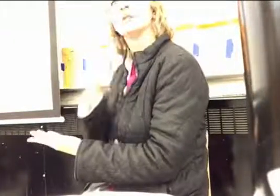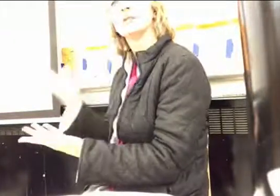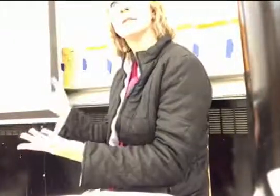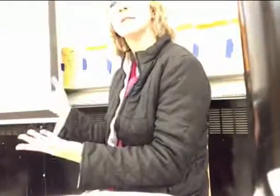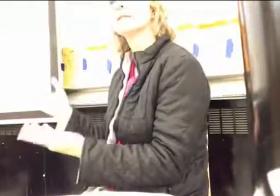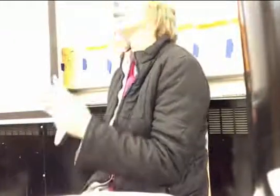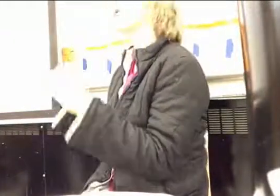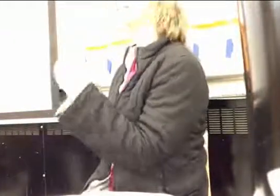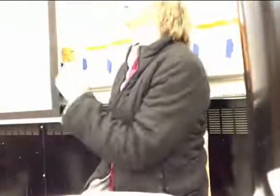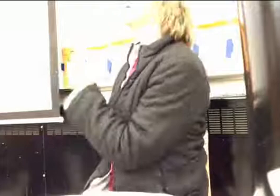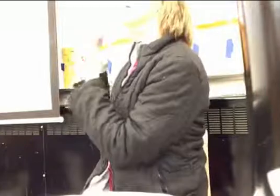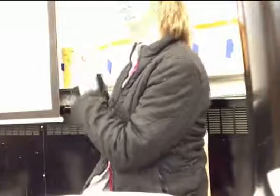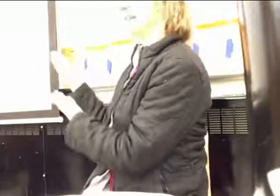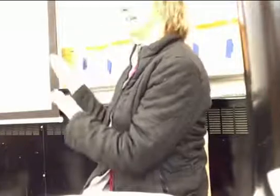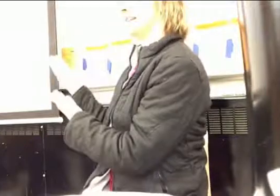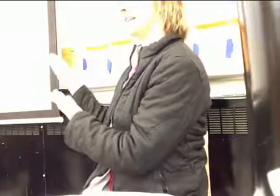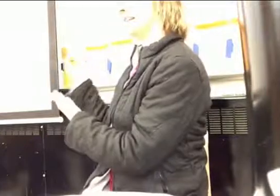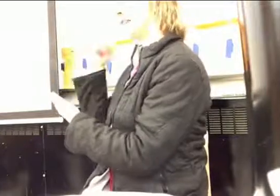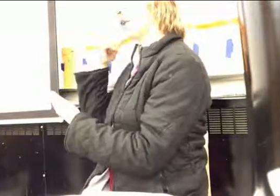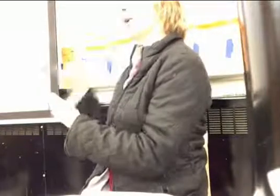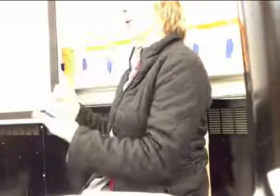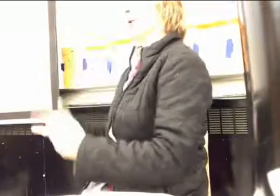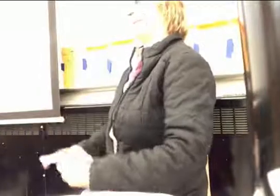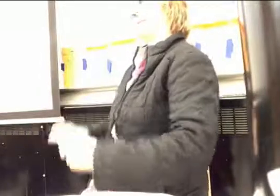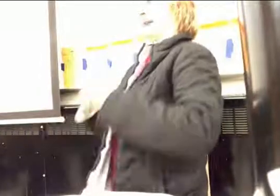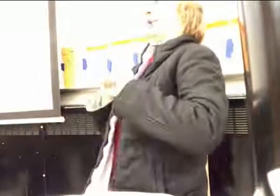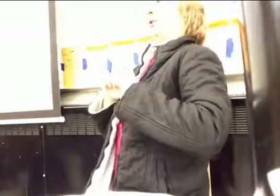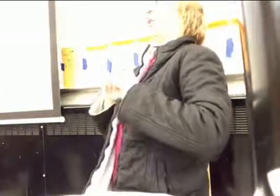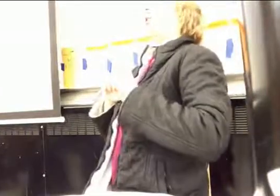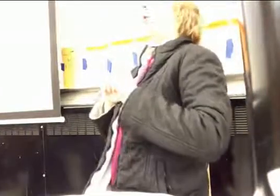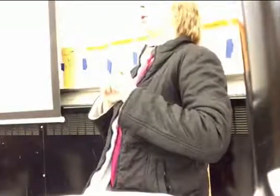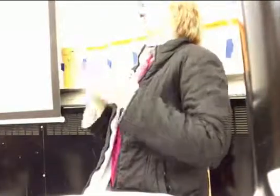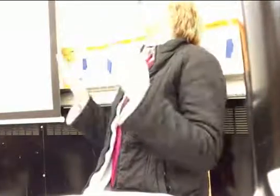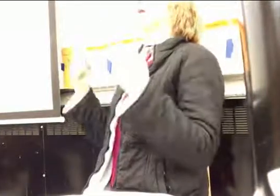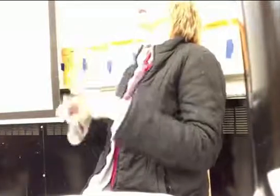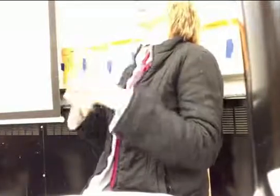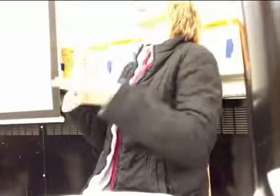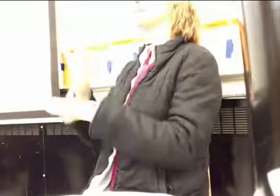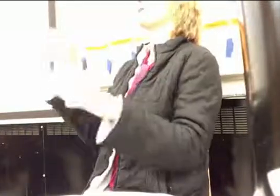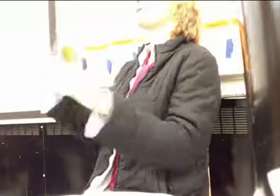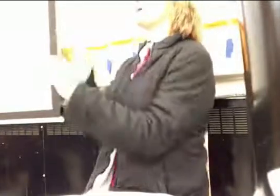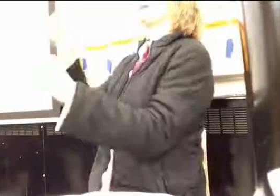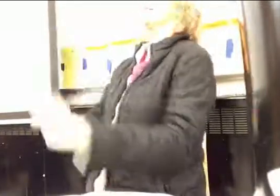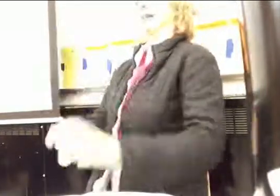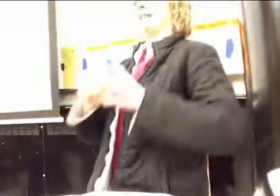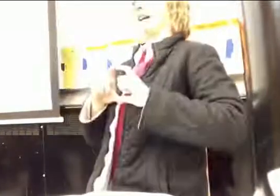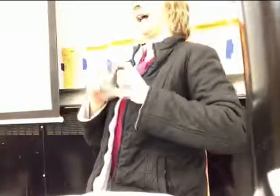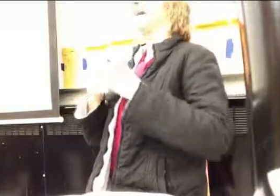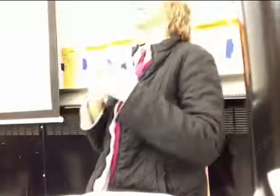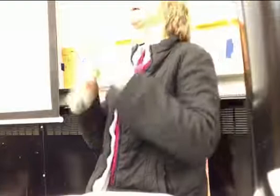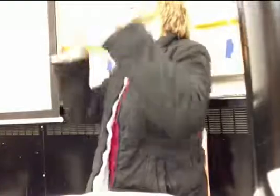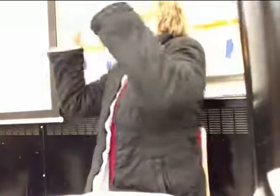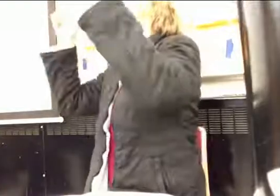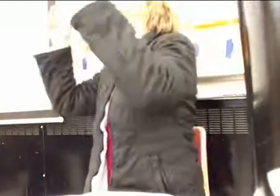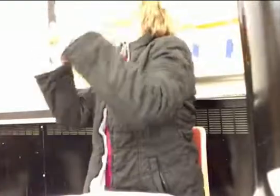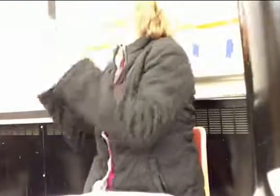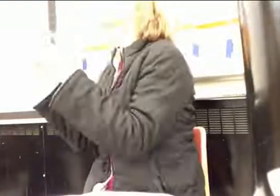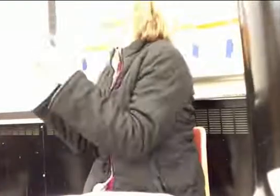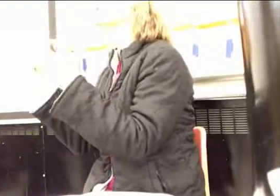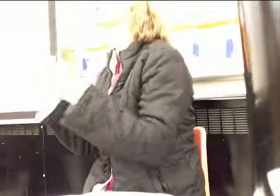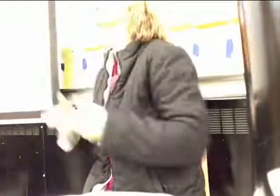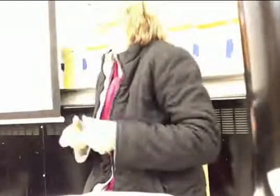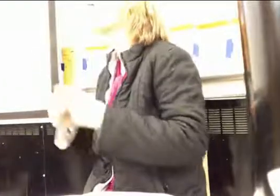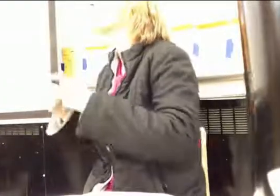Okay, so with these gold medals, though, what happens after somebody wins a gold medal and they go to take a photo? What do they sometimes do with that gold